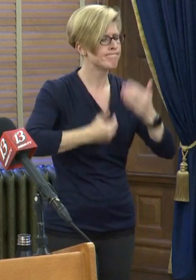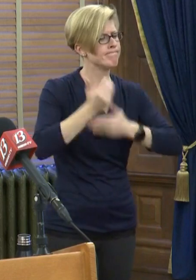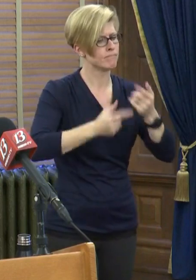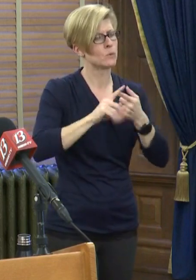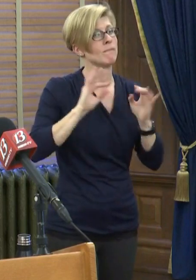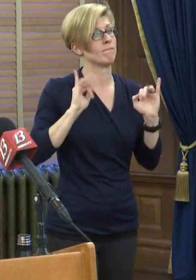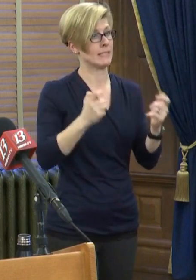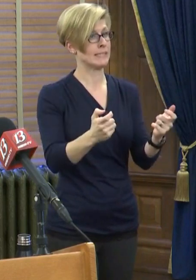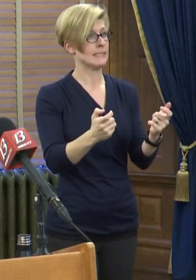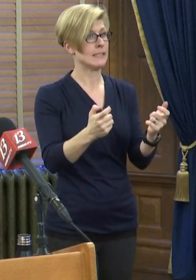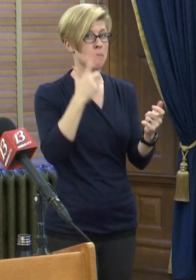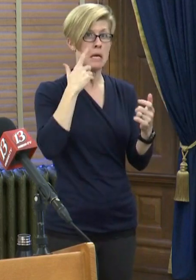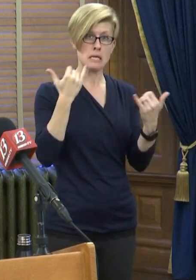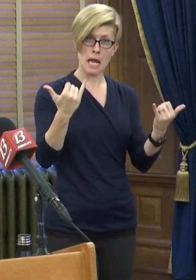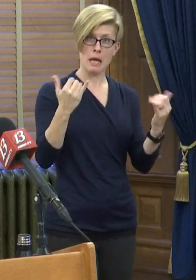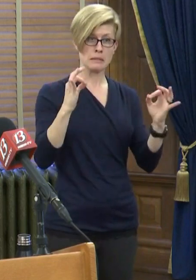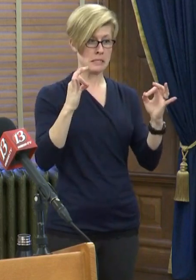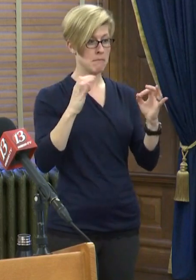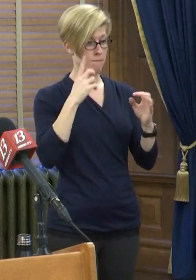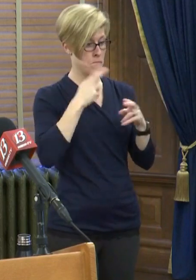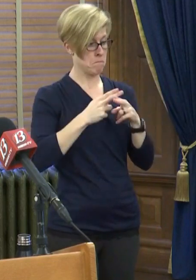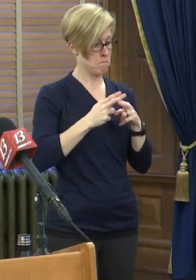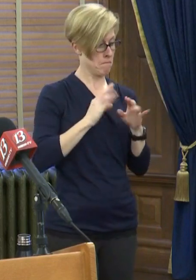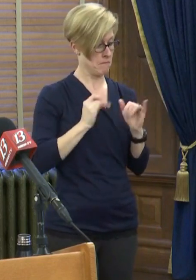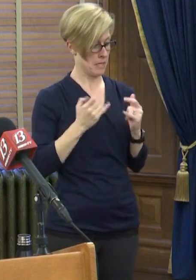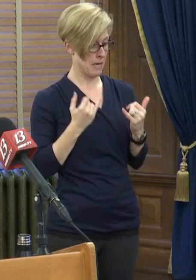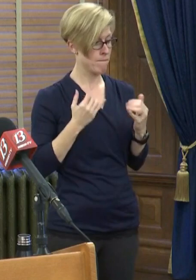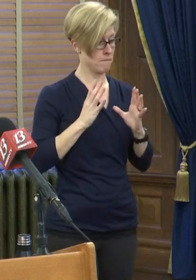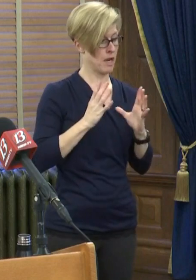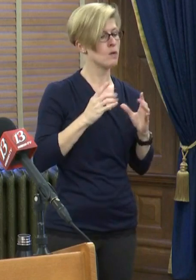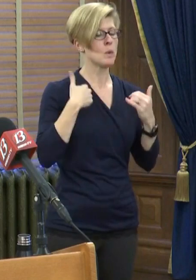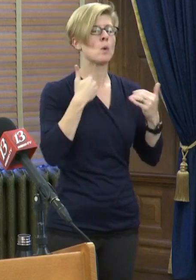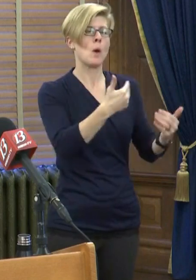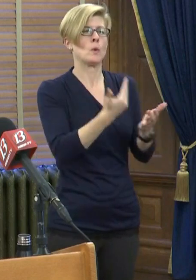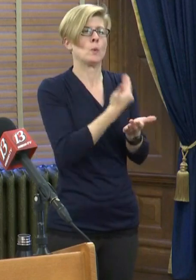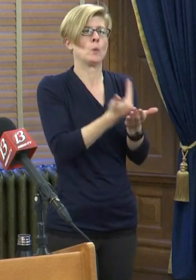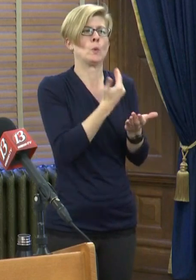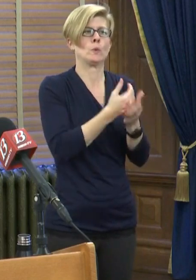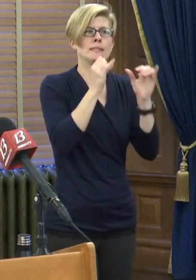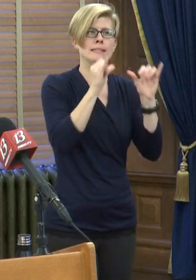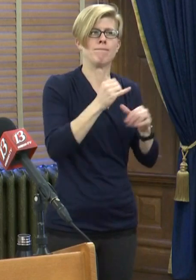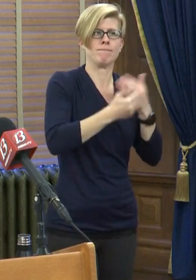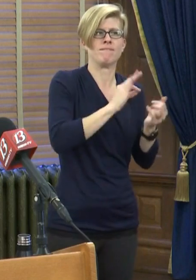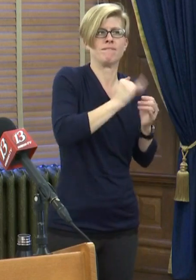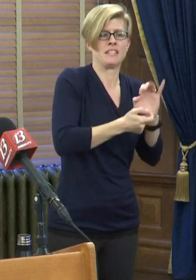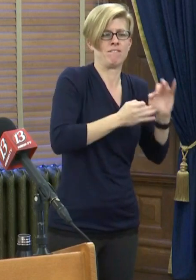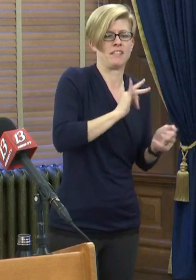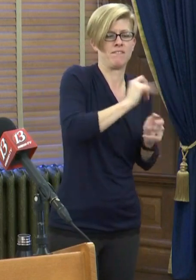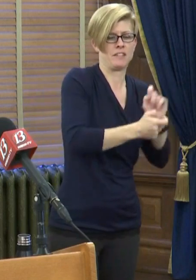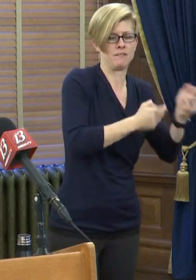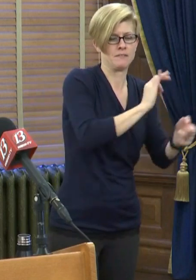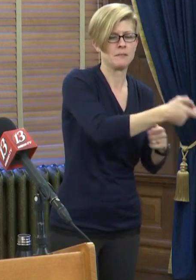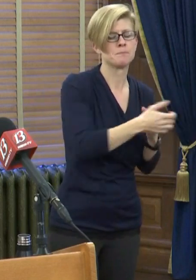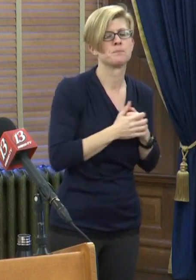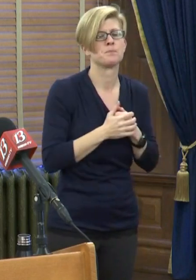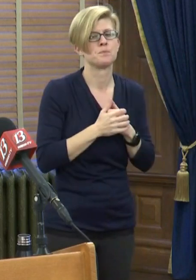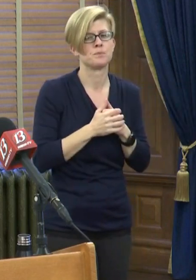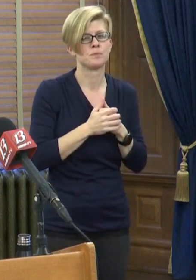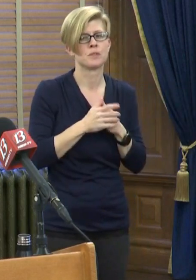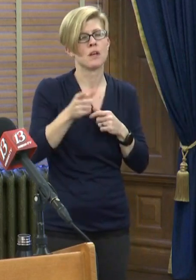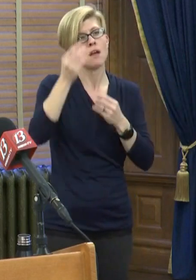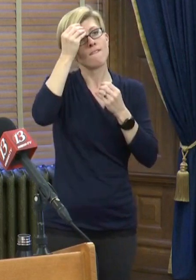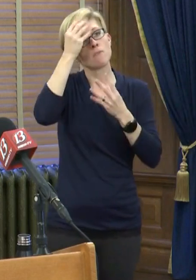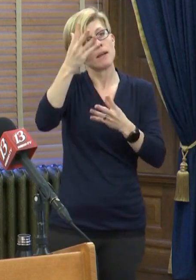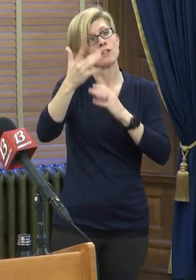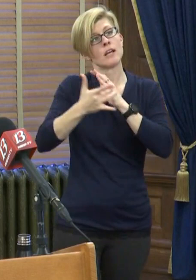that the systems have been largely stabilized. So to date, we have achieved several key milestones working with our partners in the Office of Information